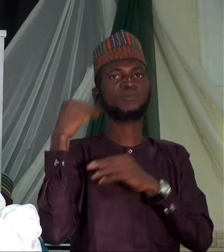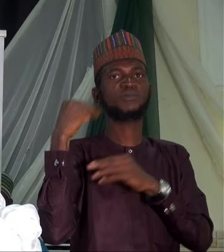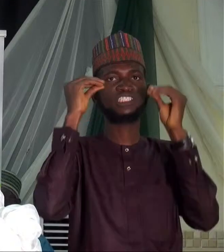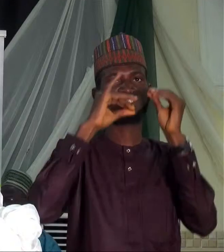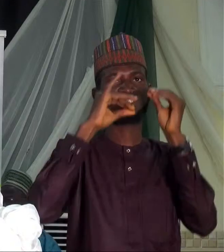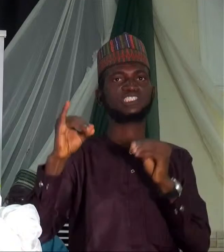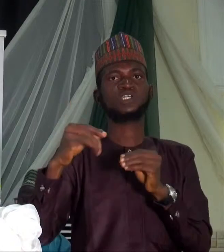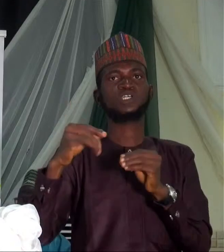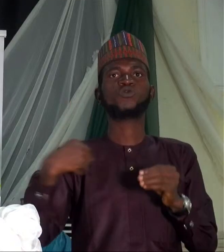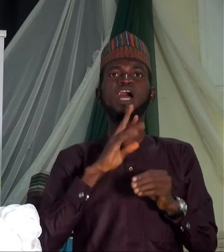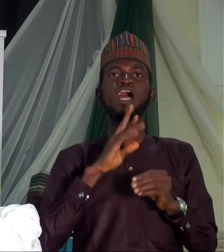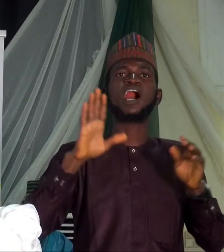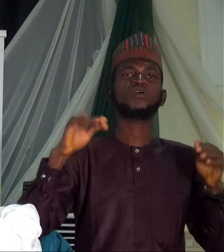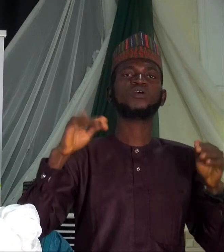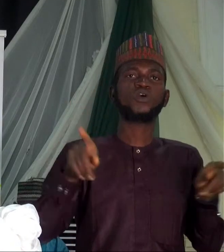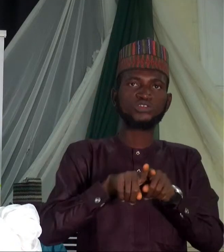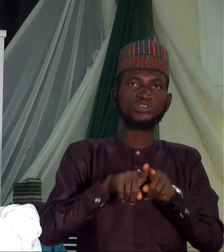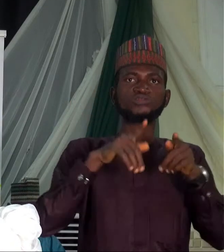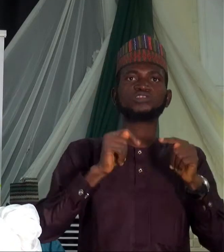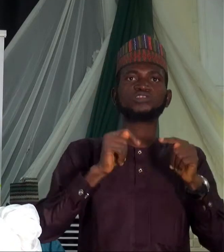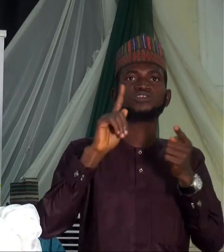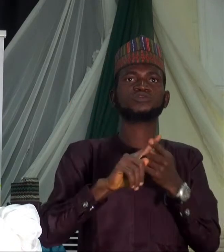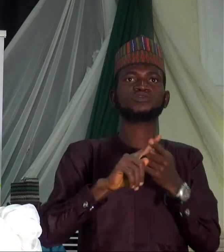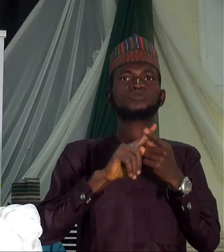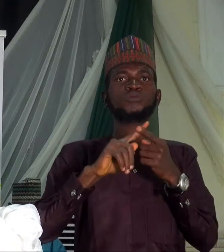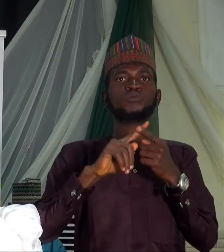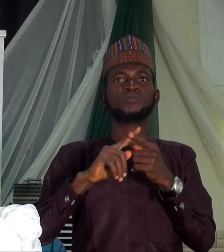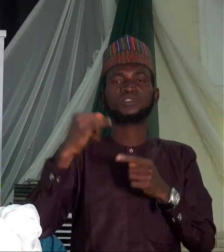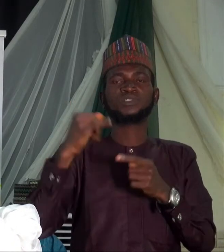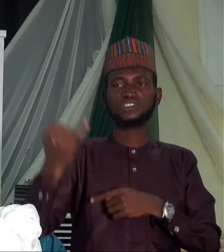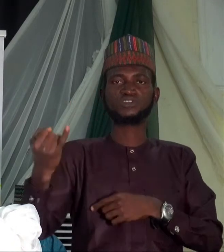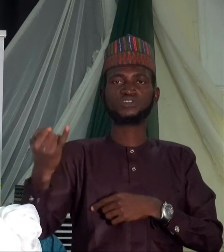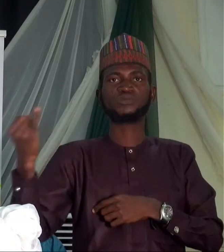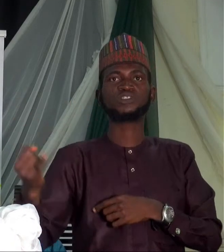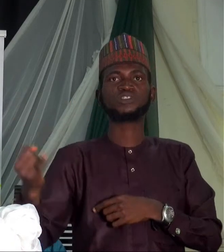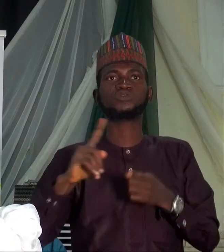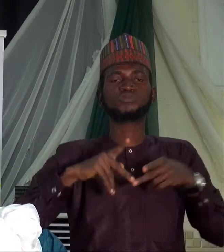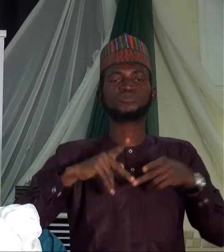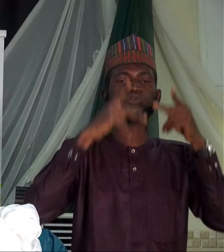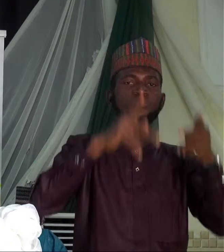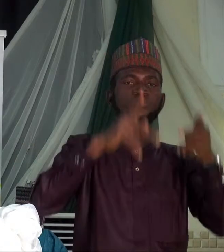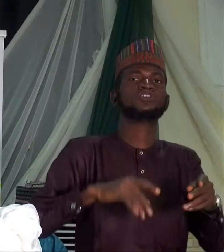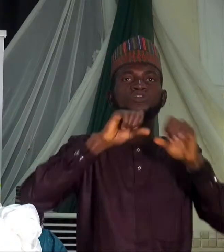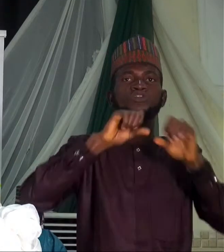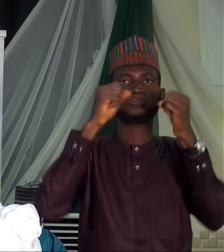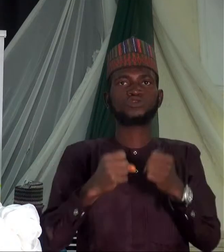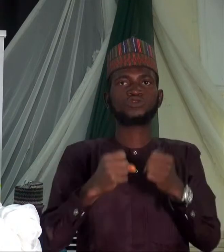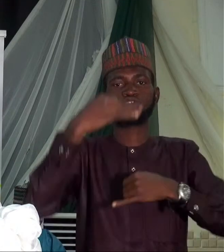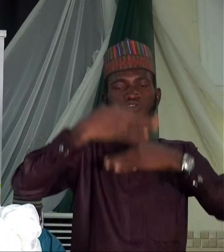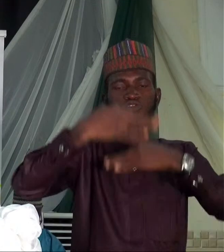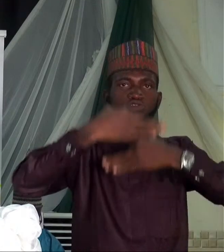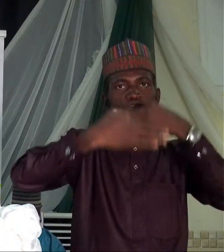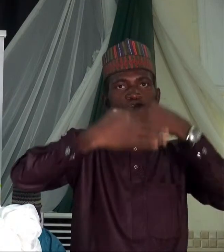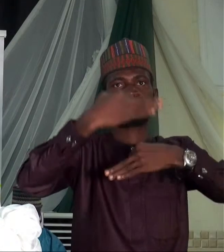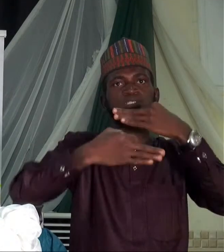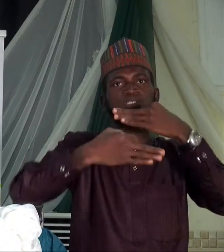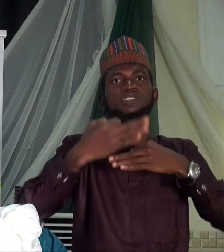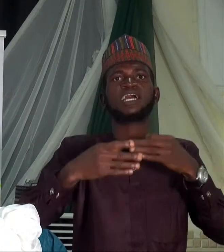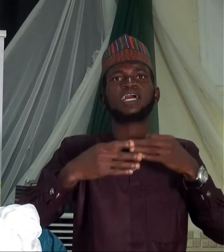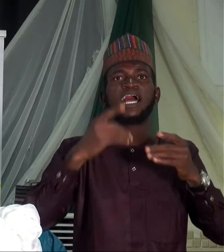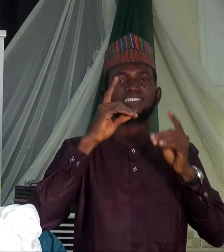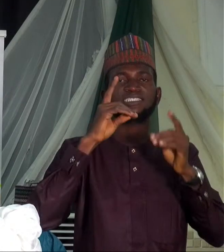have also played instrumental role in promoting social justice, interfaith dialogue, and